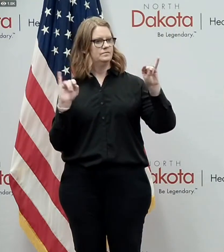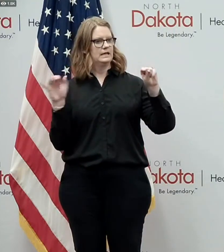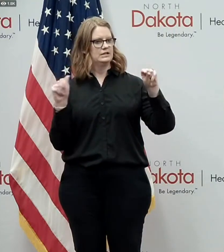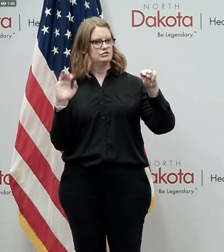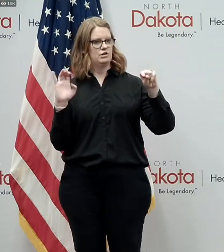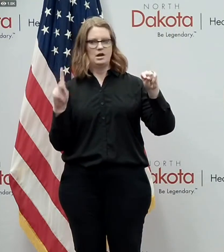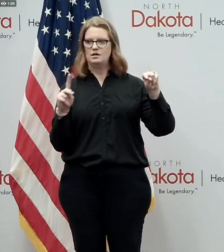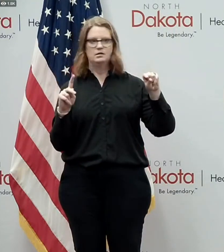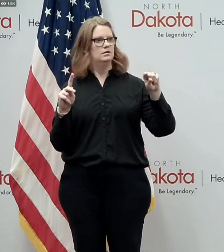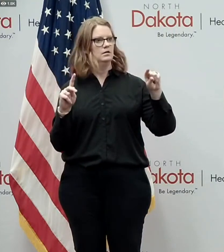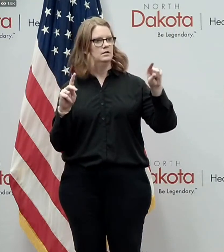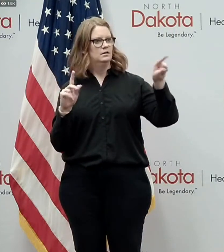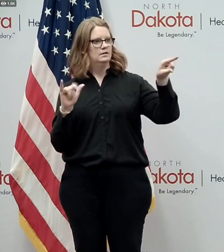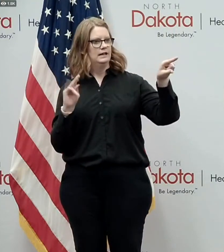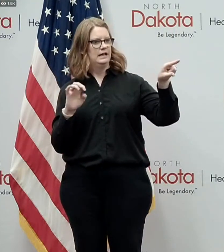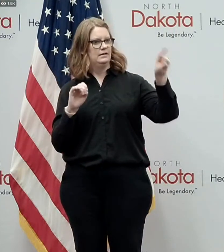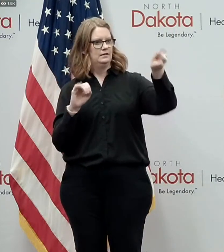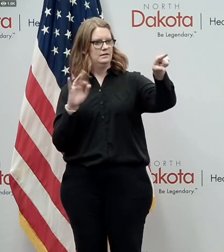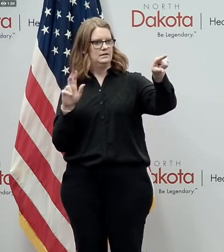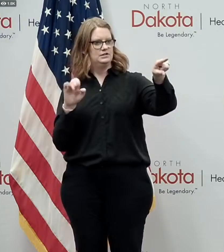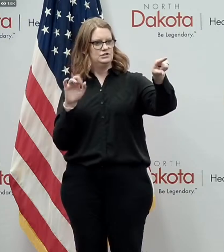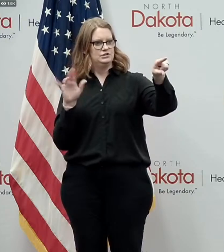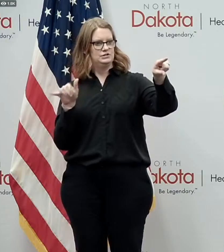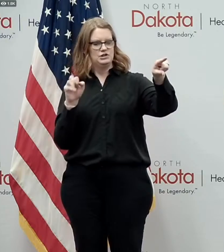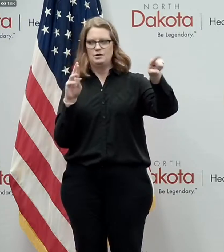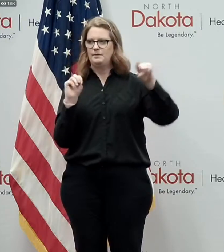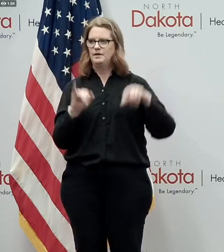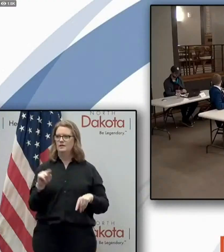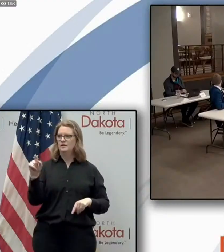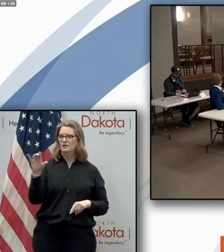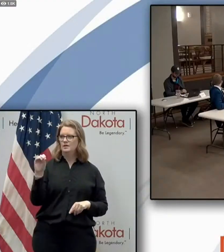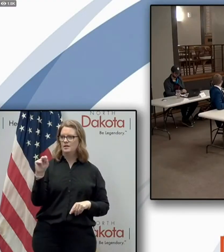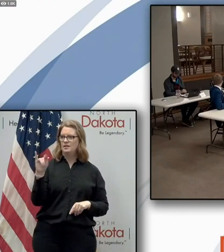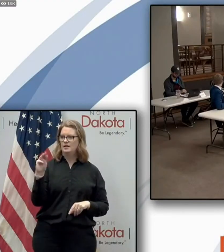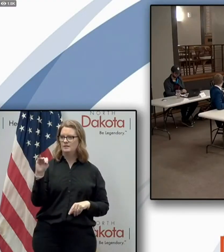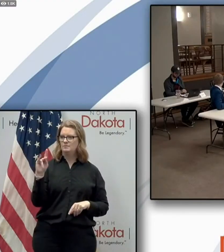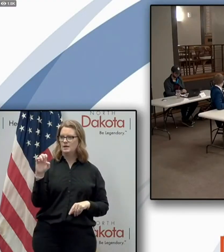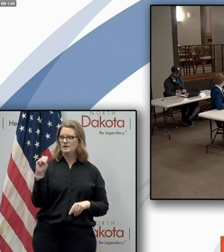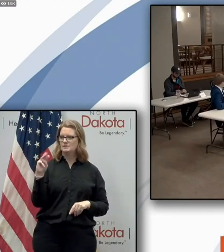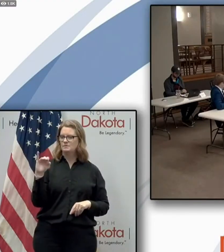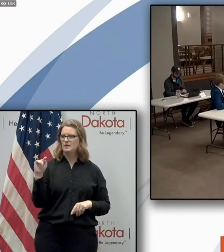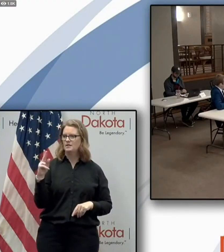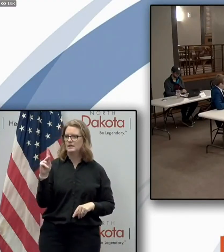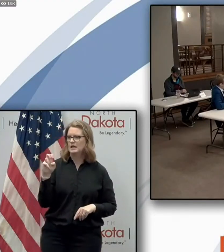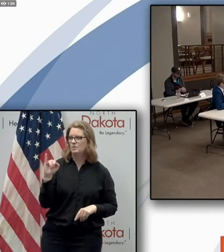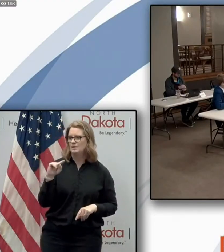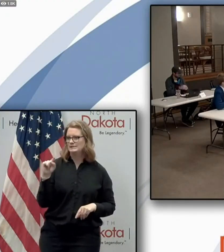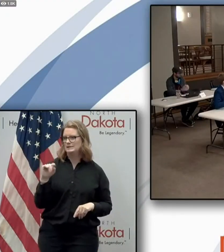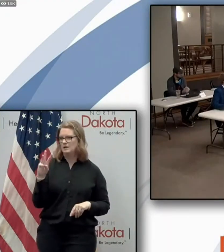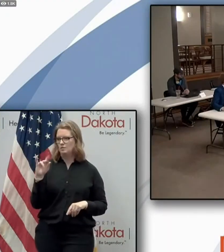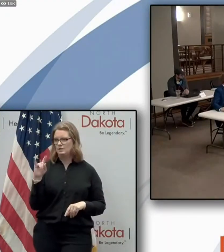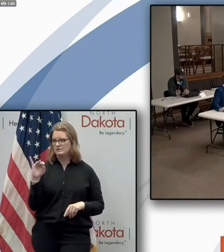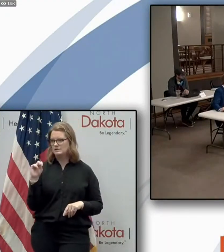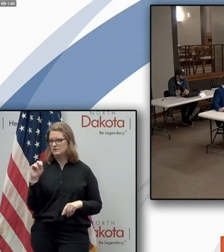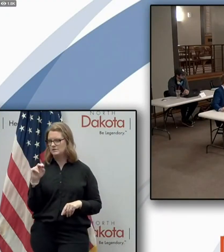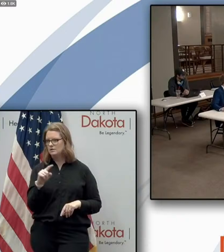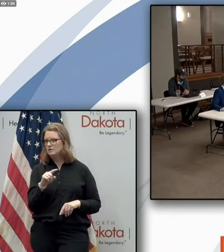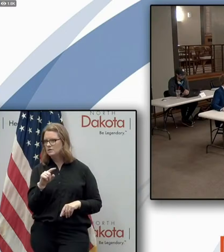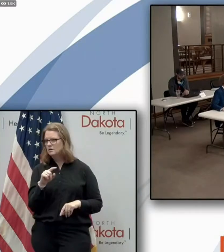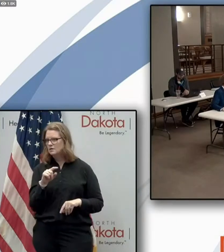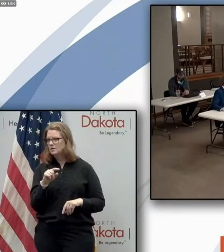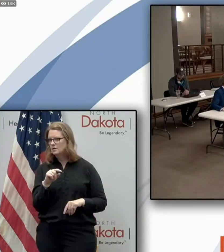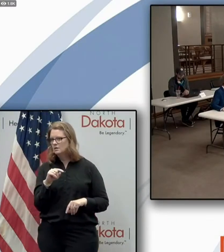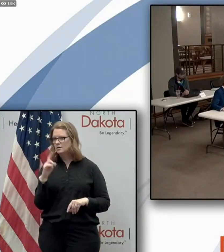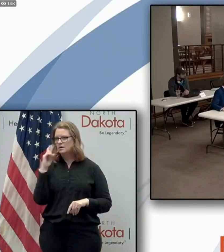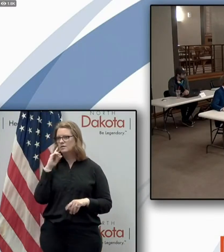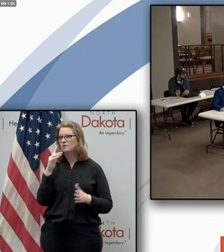Jack, then Lane, and then Jeremy. Okay, online. Mike Smith, 660 KUIZ in Williston. When can we expect to hear